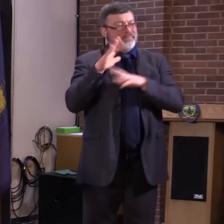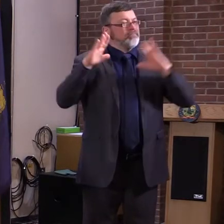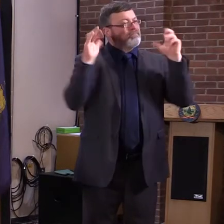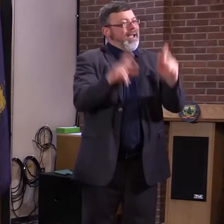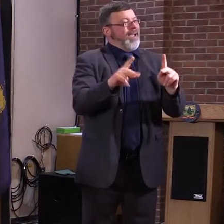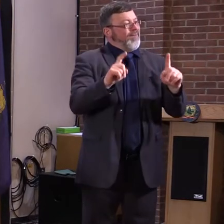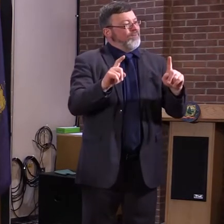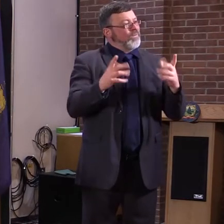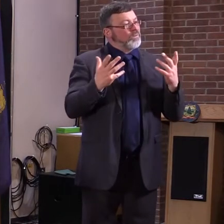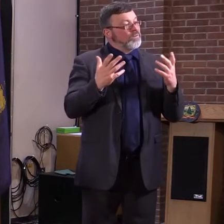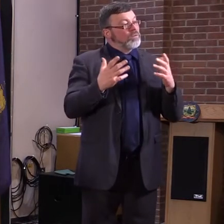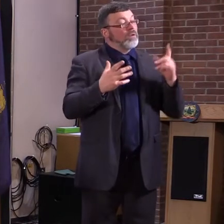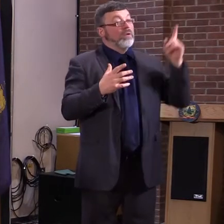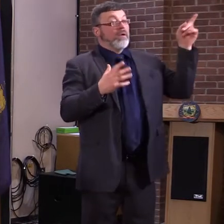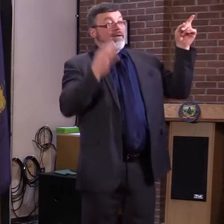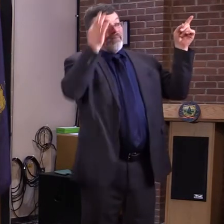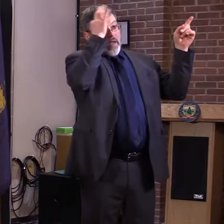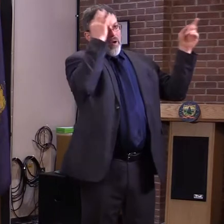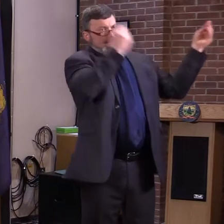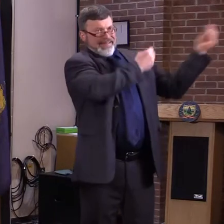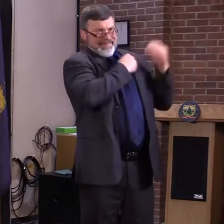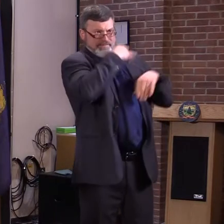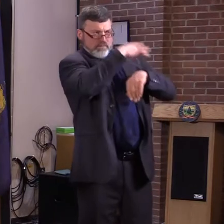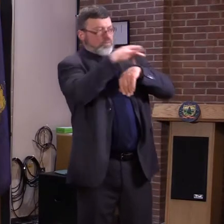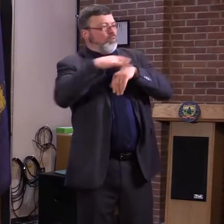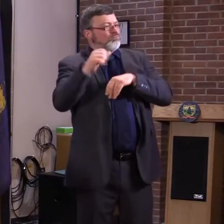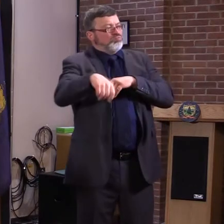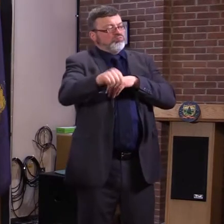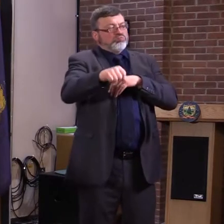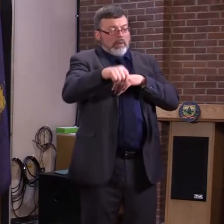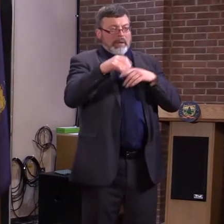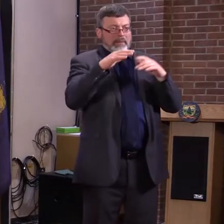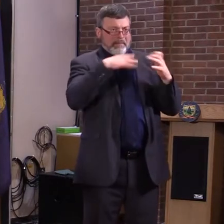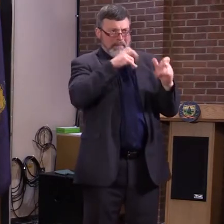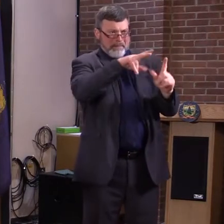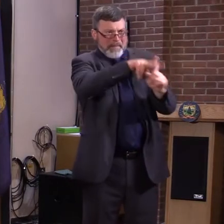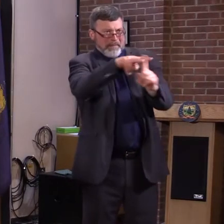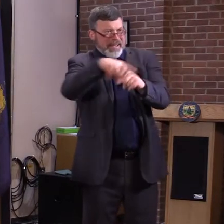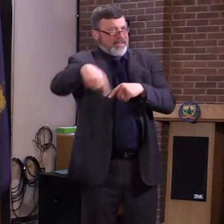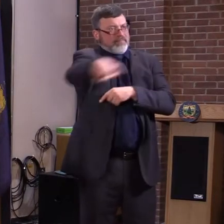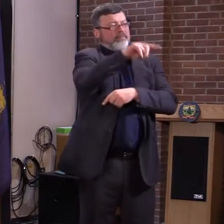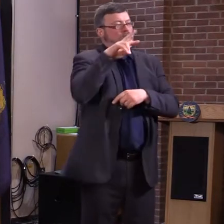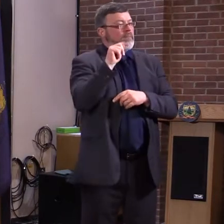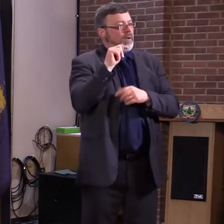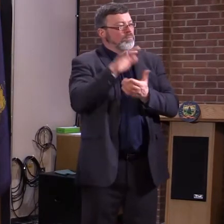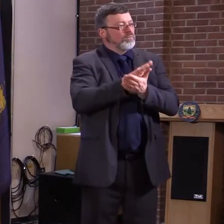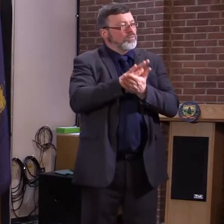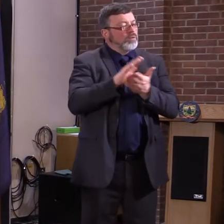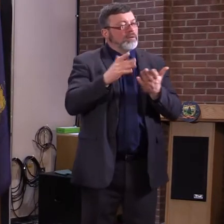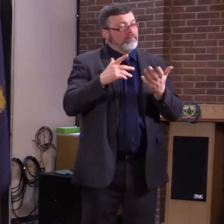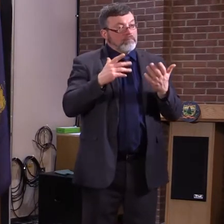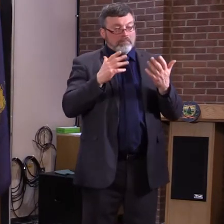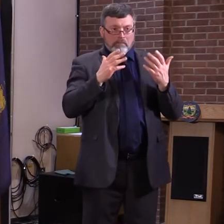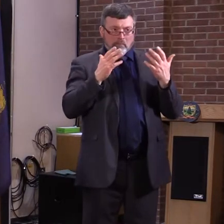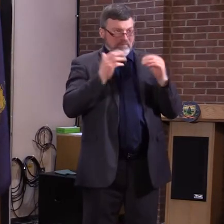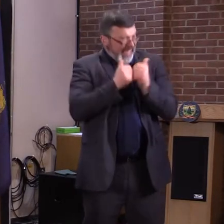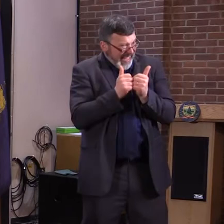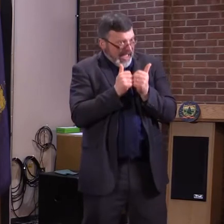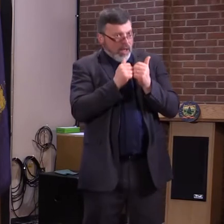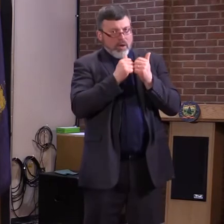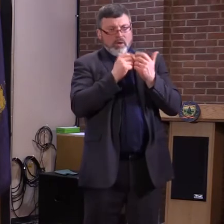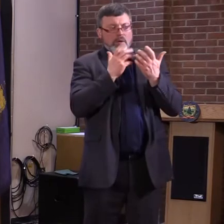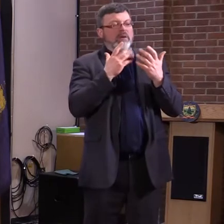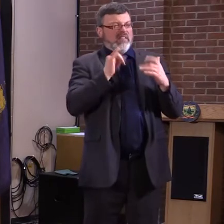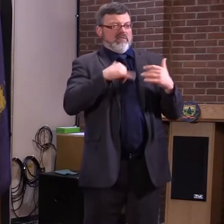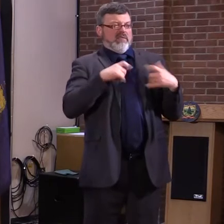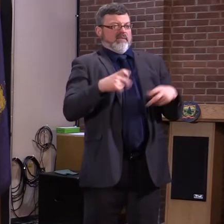assigned to the state to do that work. Working with the General Assembly, we have some strategies lined up to do that. So we haven't been able to make that pivot,